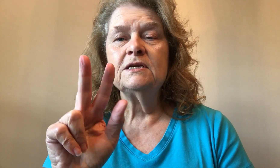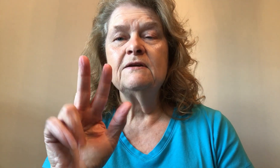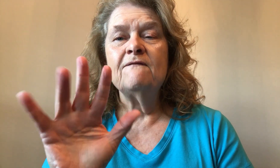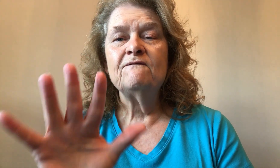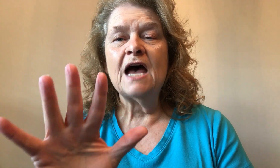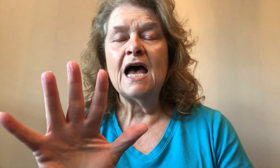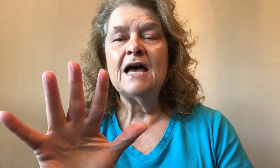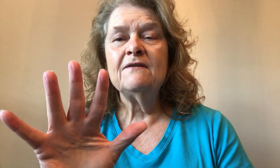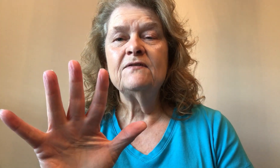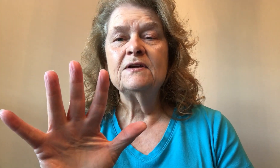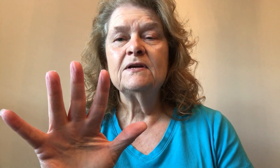25,